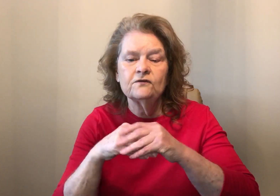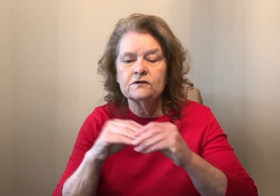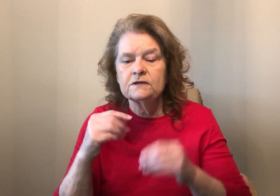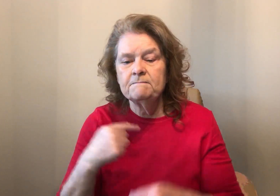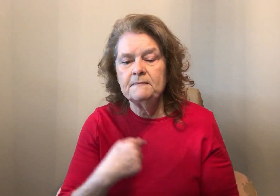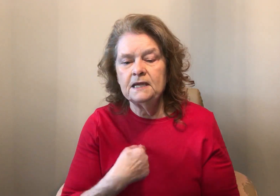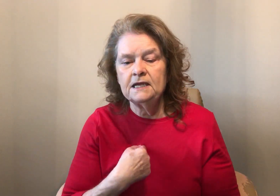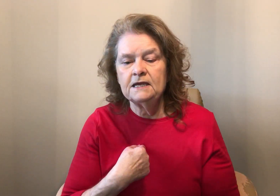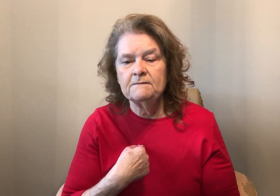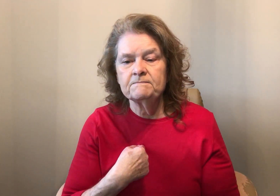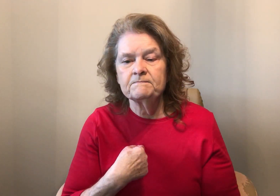me.